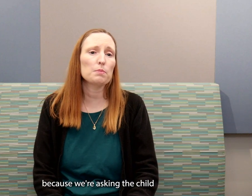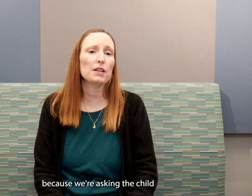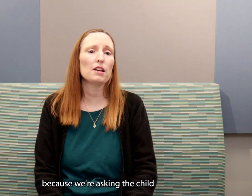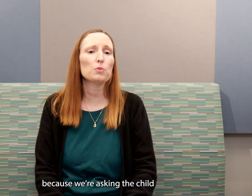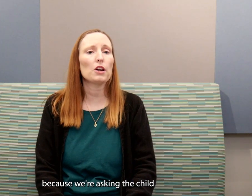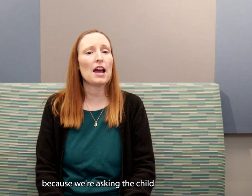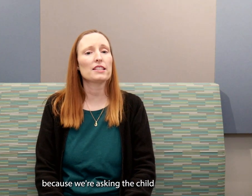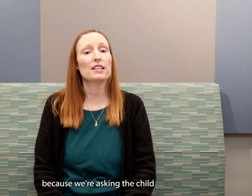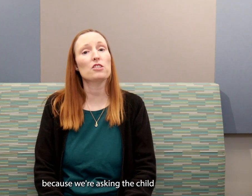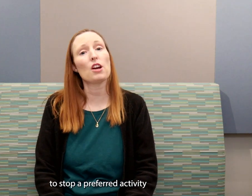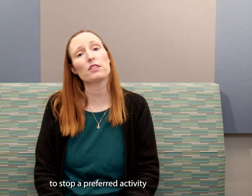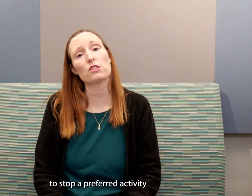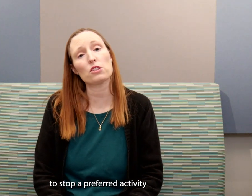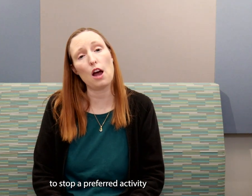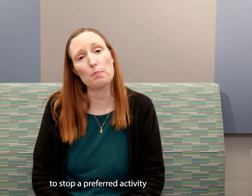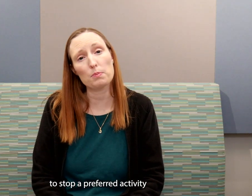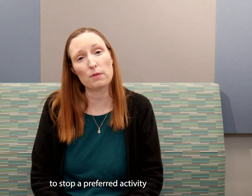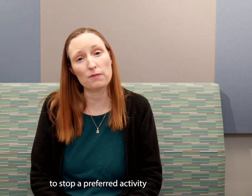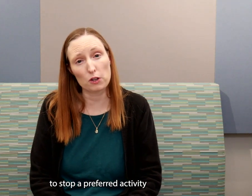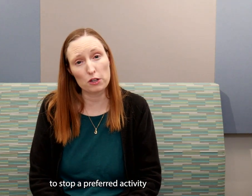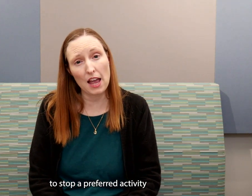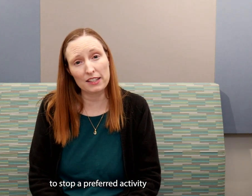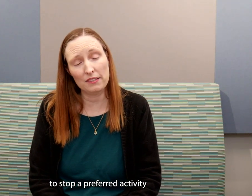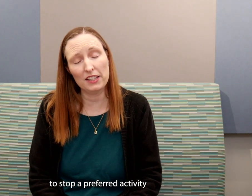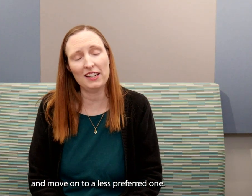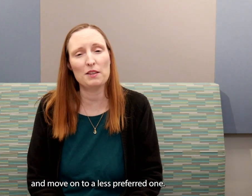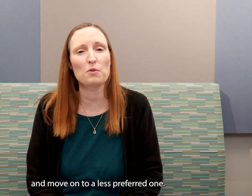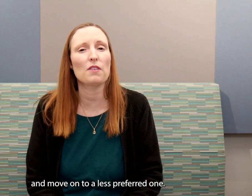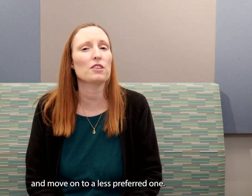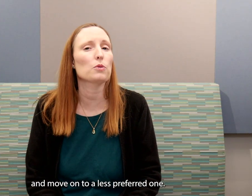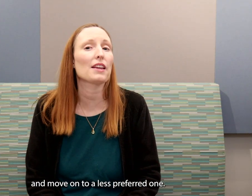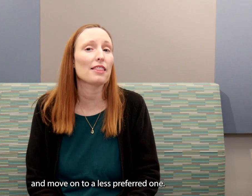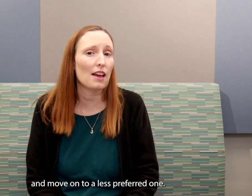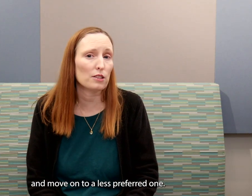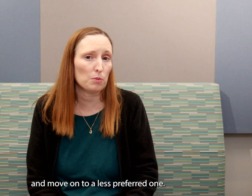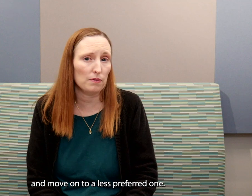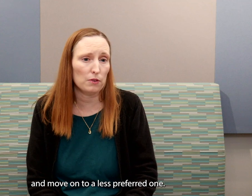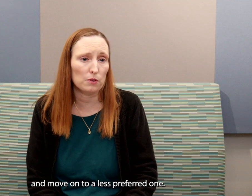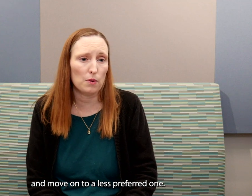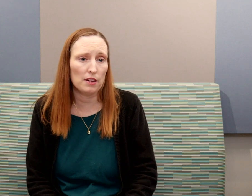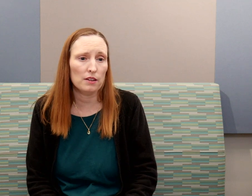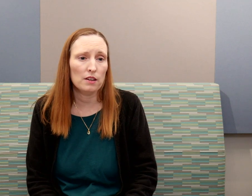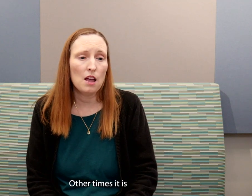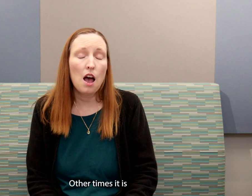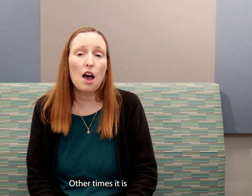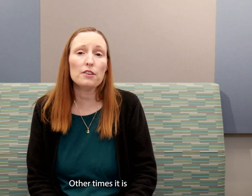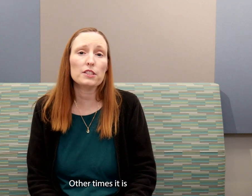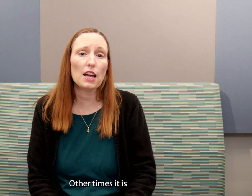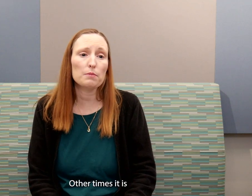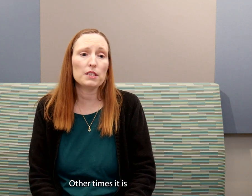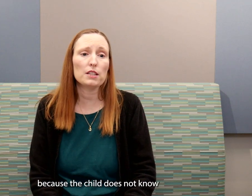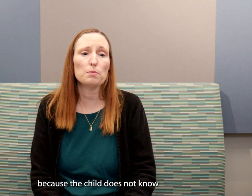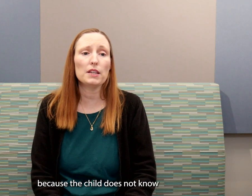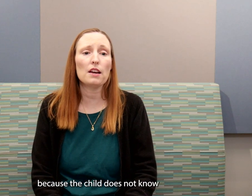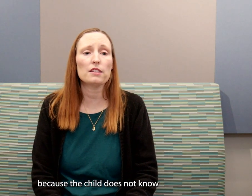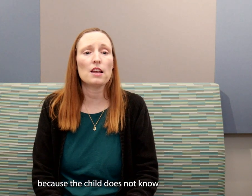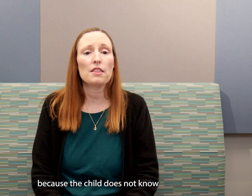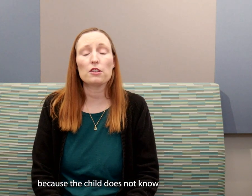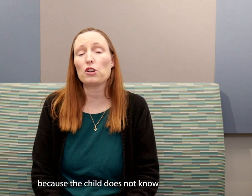because we're asking the child to stop a preferred activity and move on to a less preferred one. Other times it is because the child does